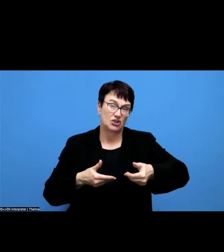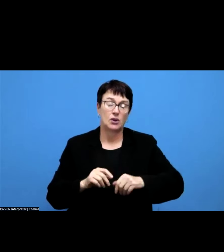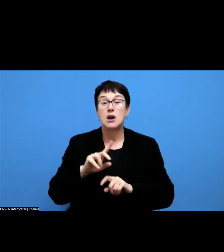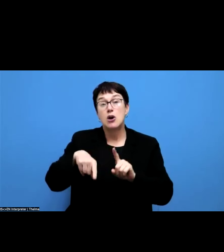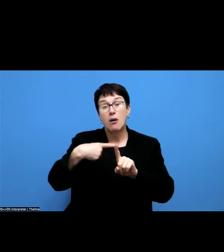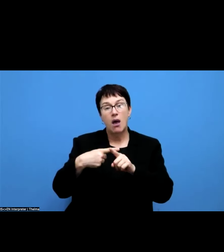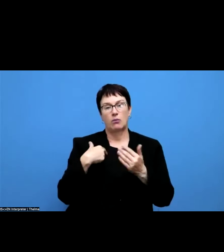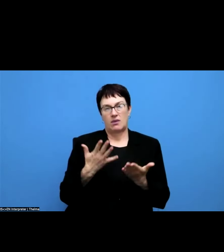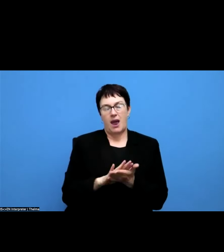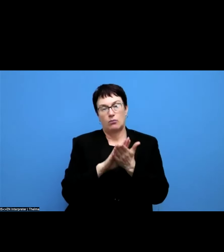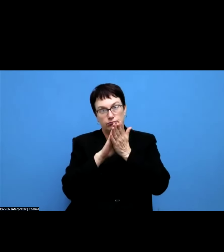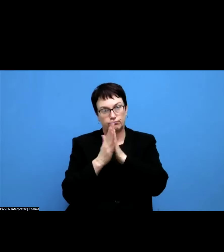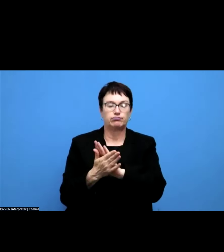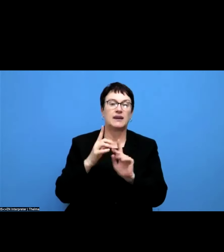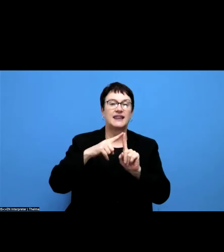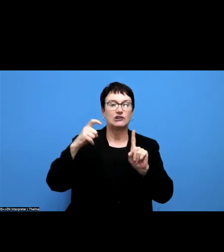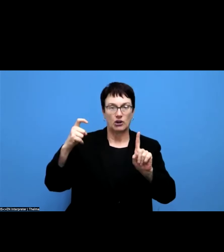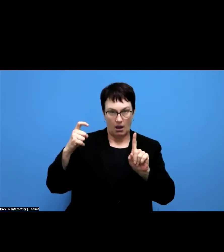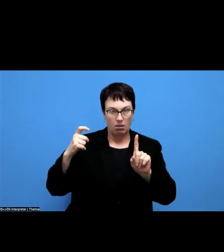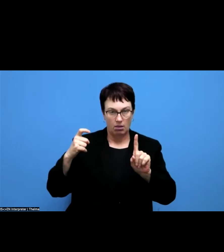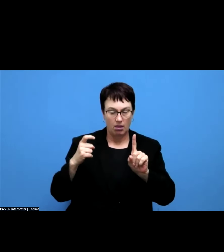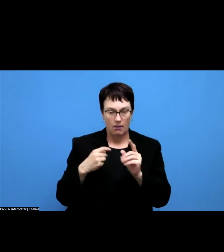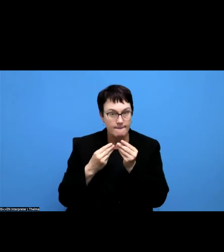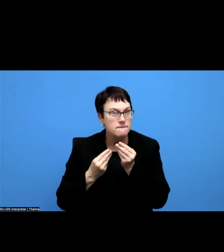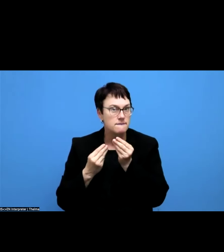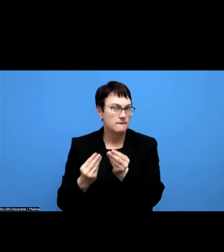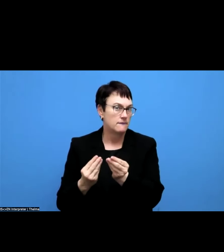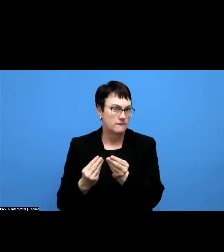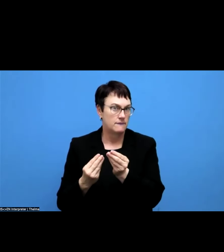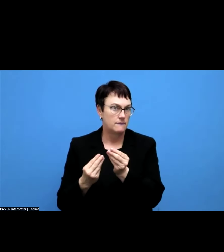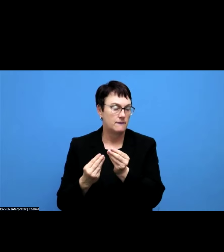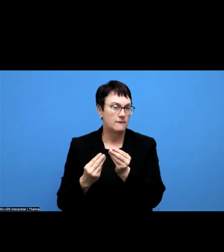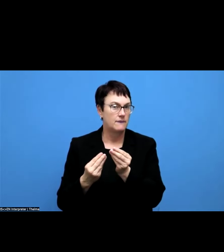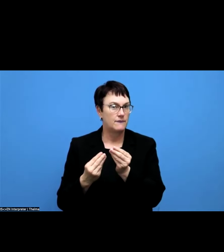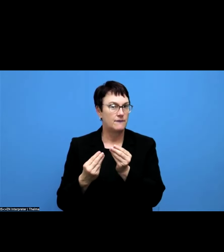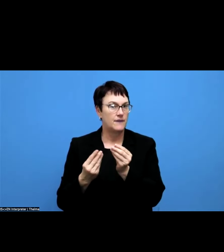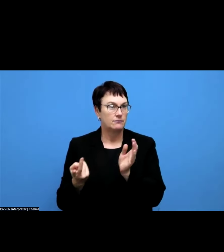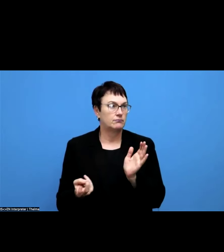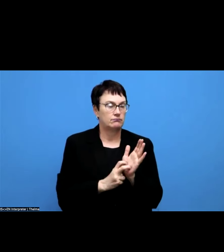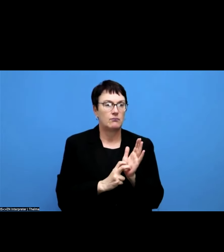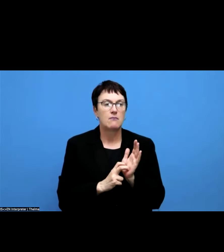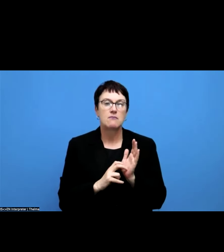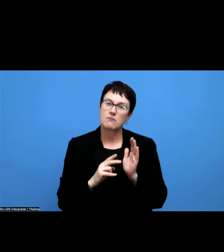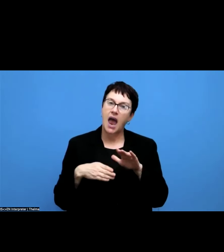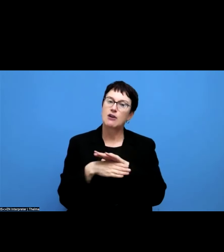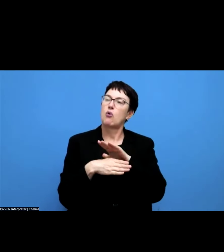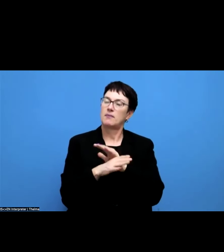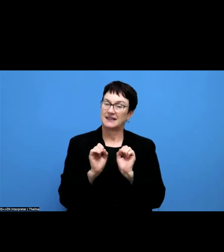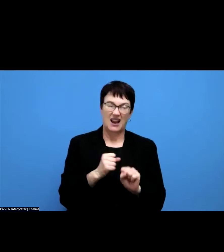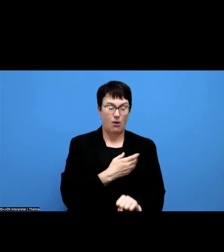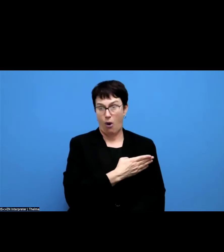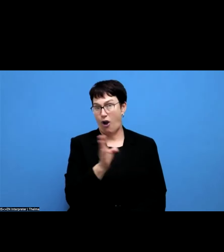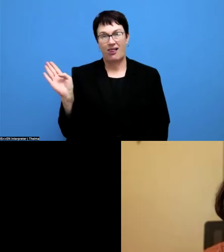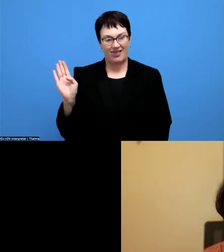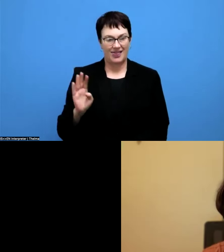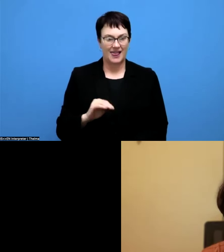also to promote accessible enrollment so that everyone is covered. We are also having Thank you,